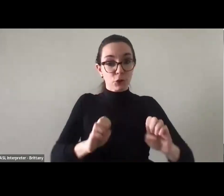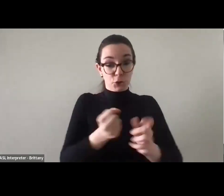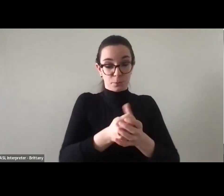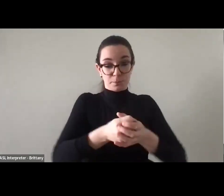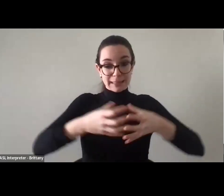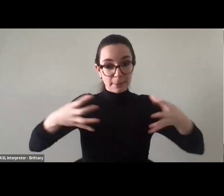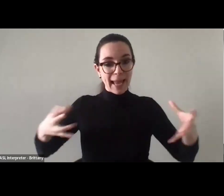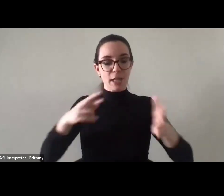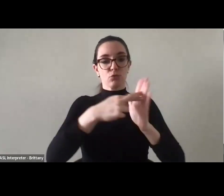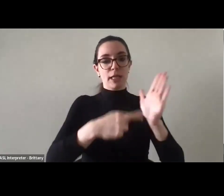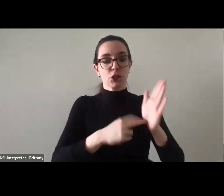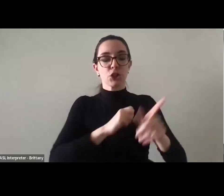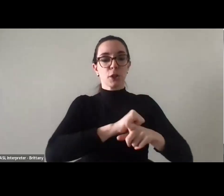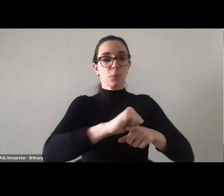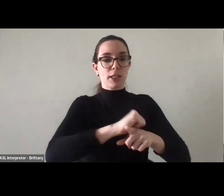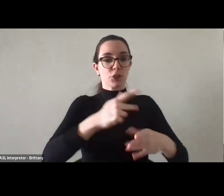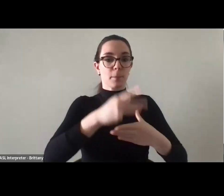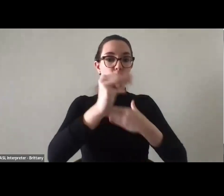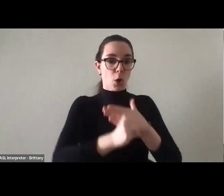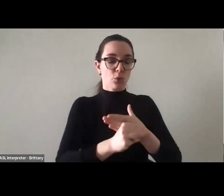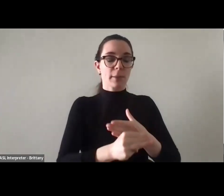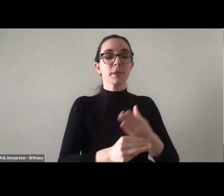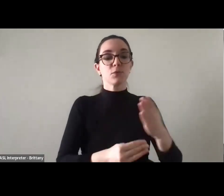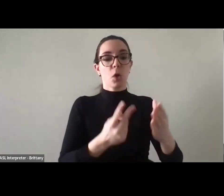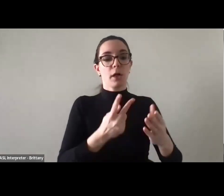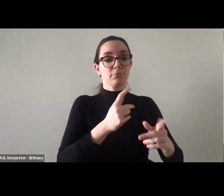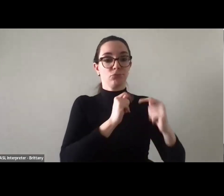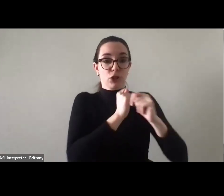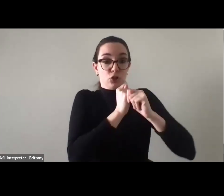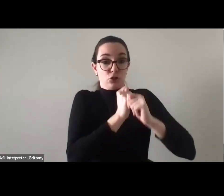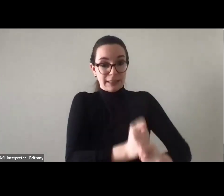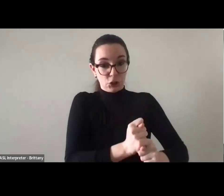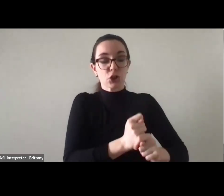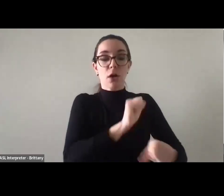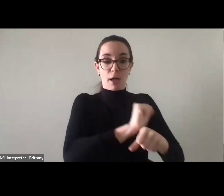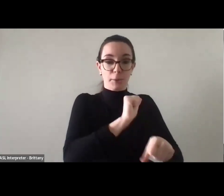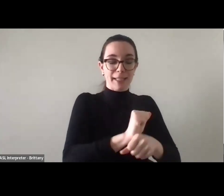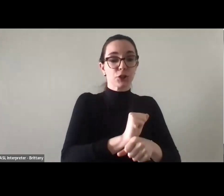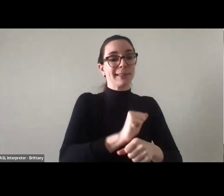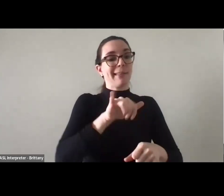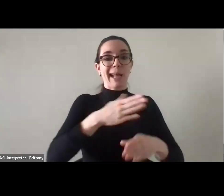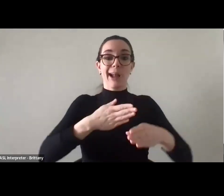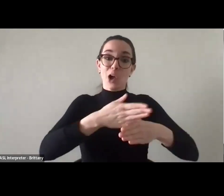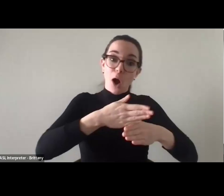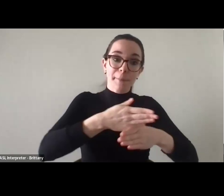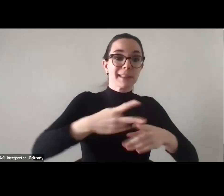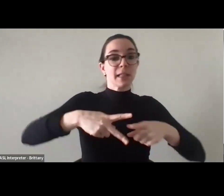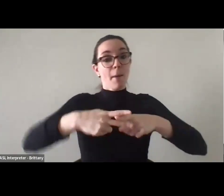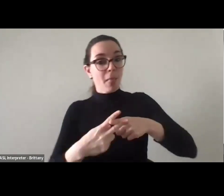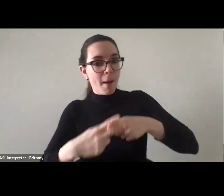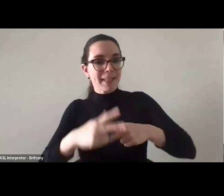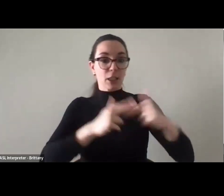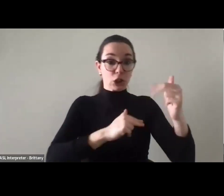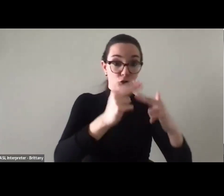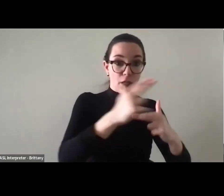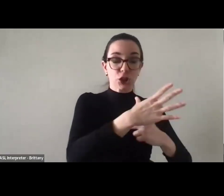registered apprenticeship programs for both traditional occupations such as carpentry, plumbing, construction, and occupations